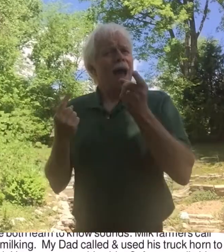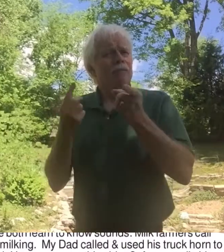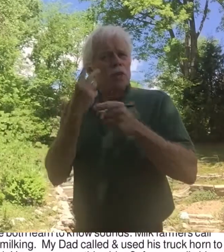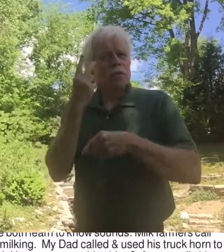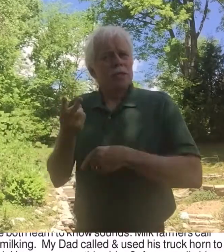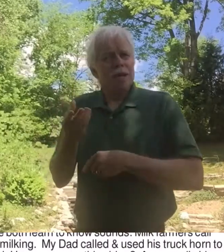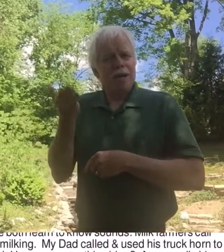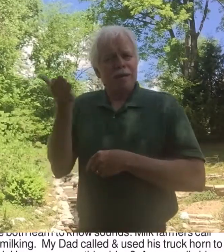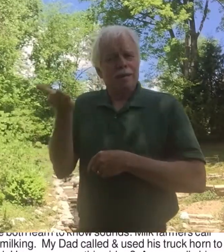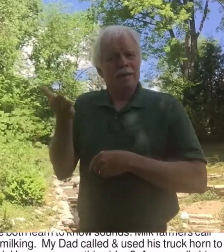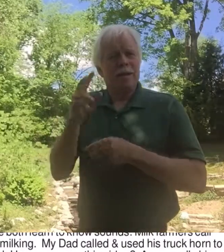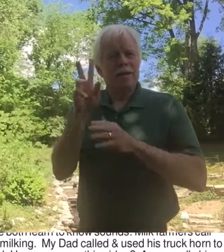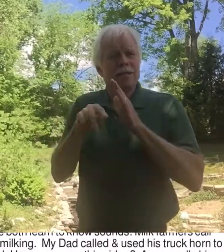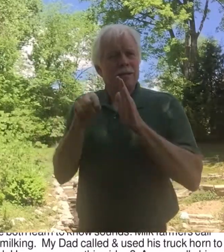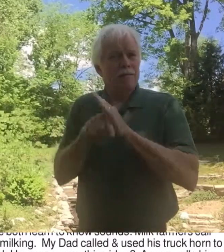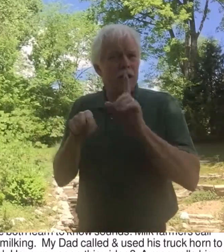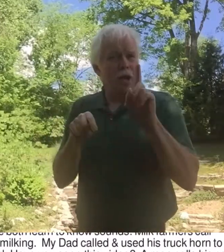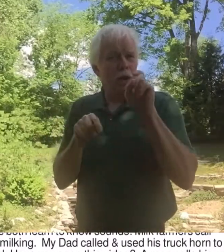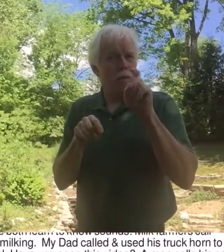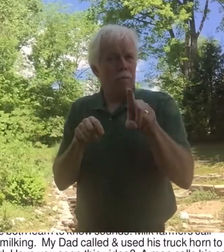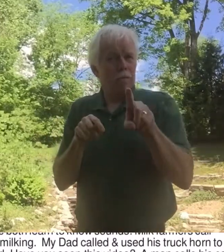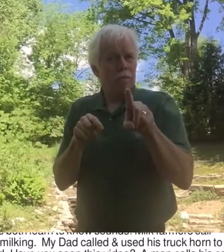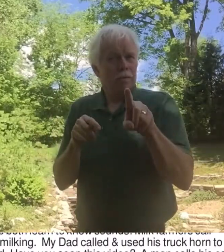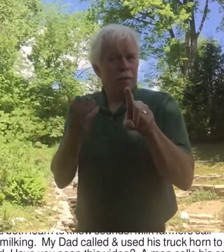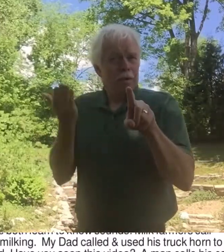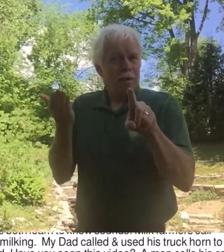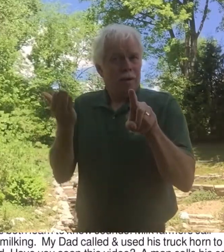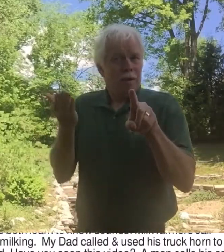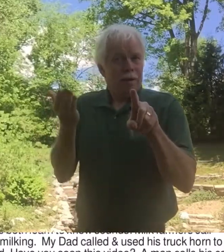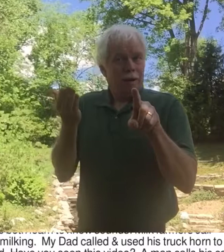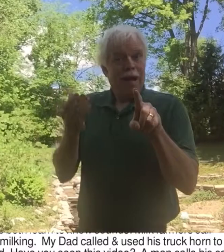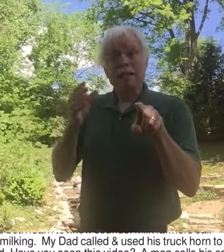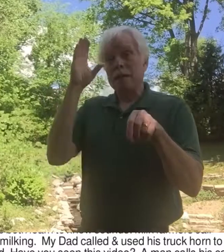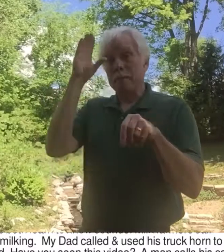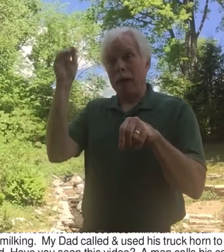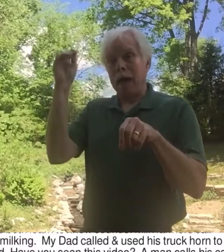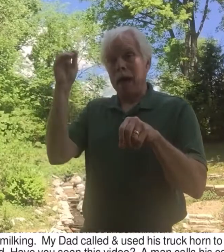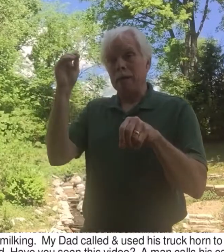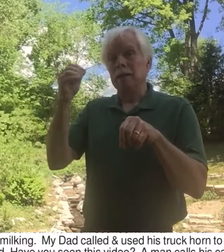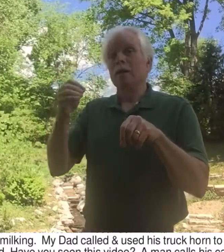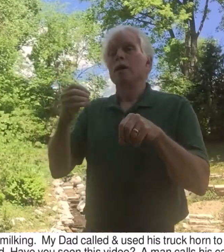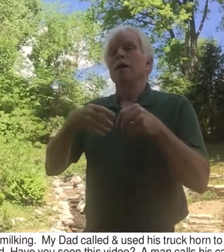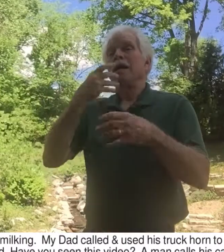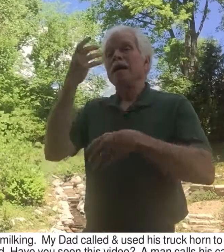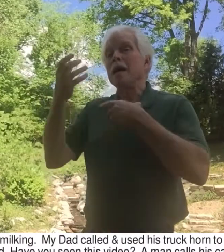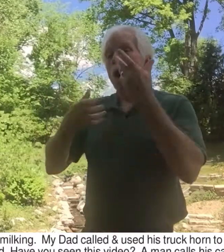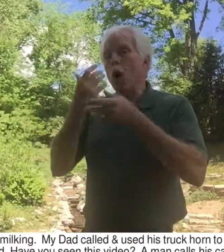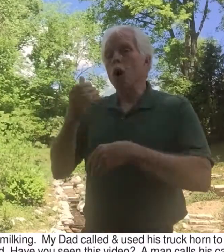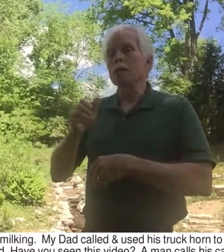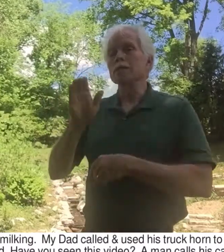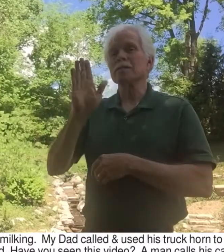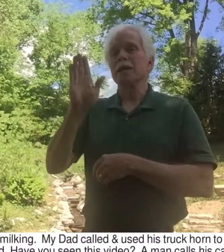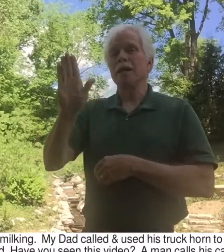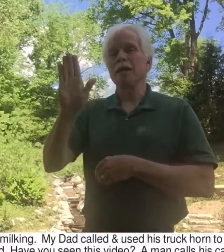Have you seen this video? It's a man. He calls